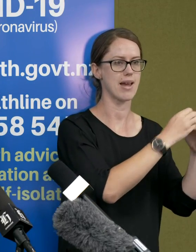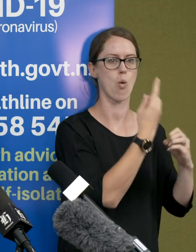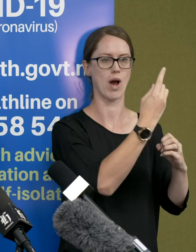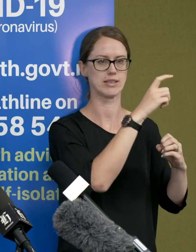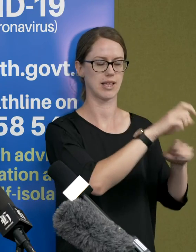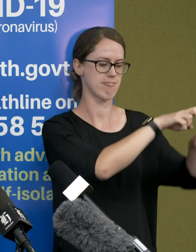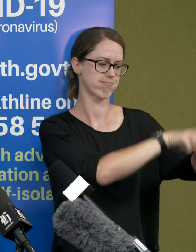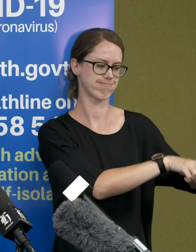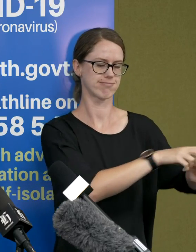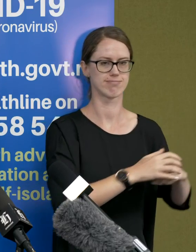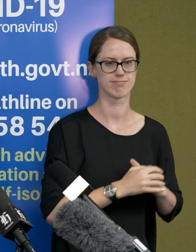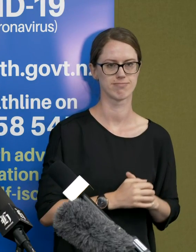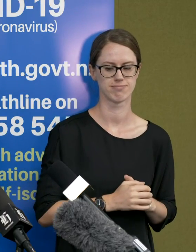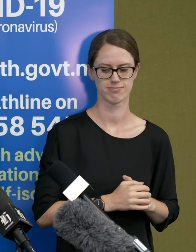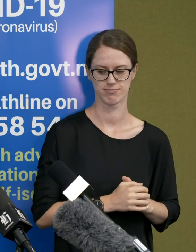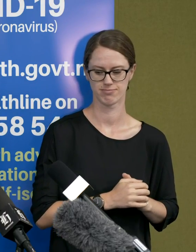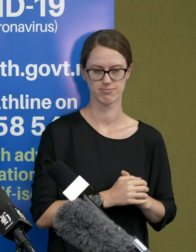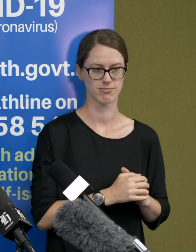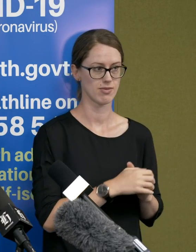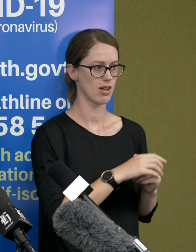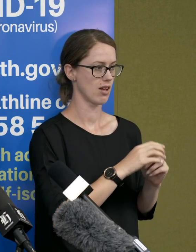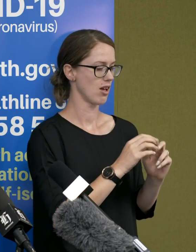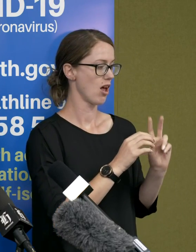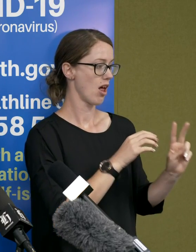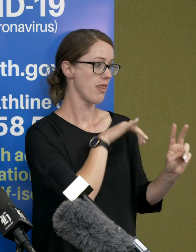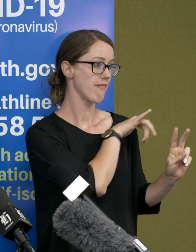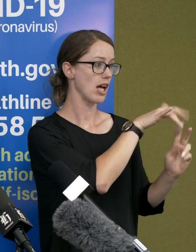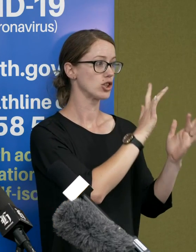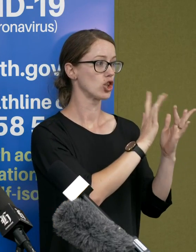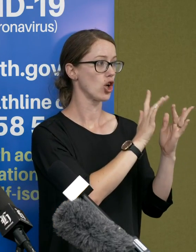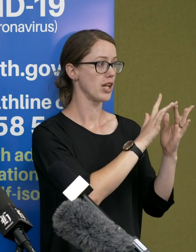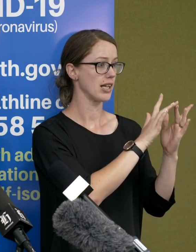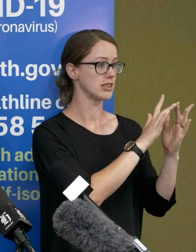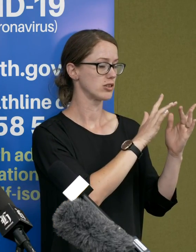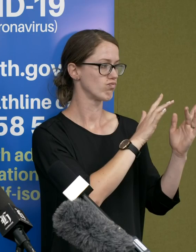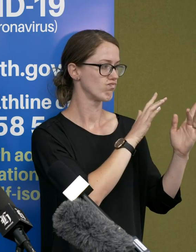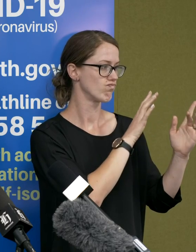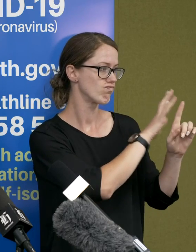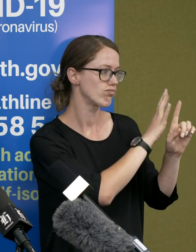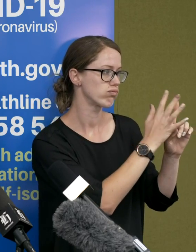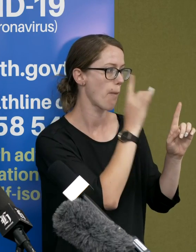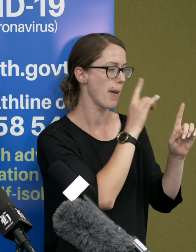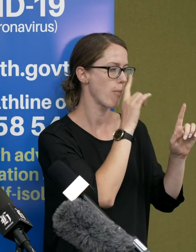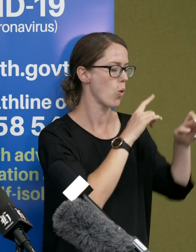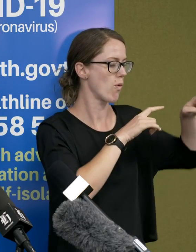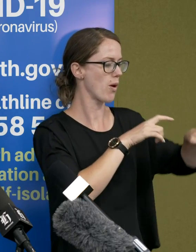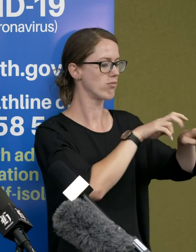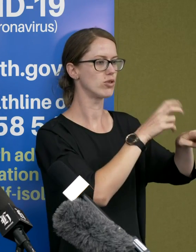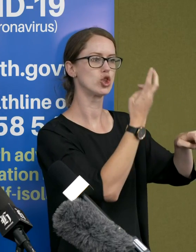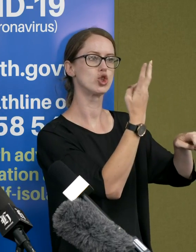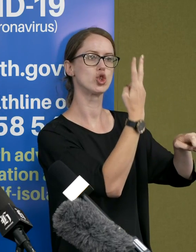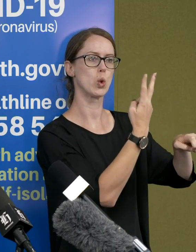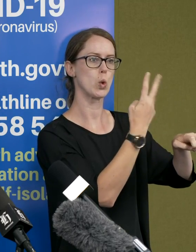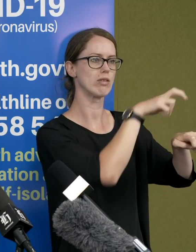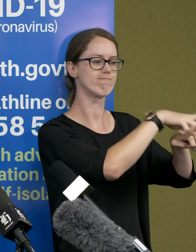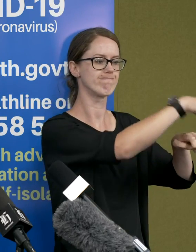1C. Now, contact tracing on flights covers now the 2 seats in all directions, to